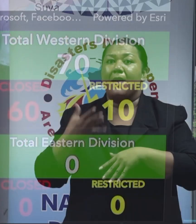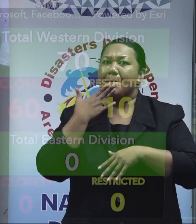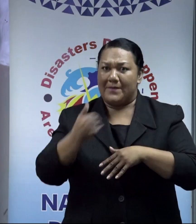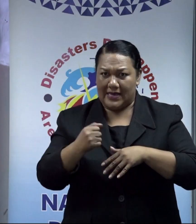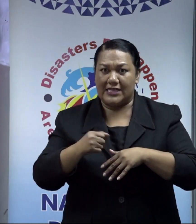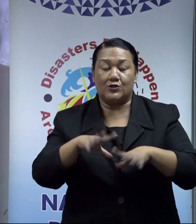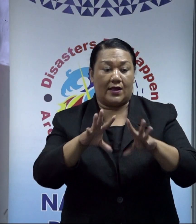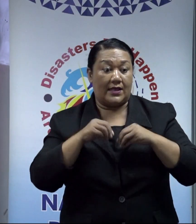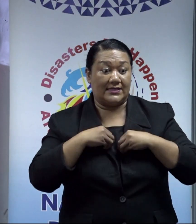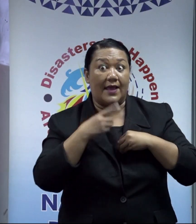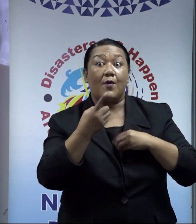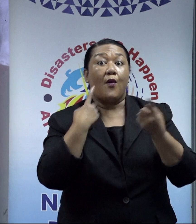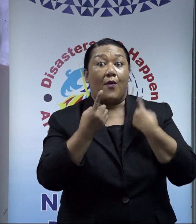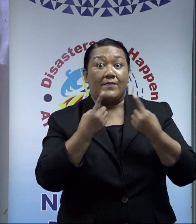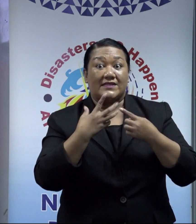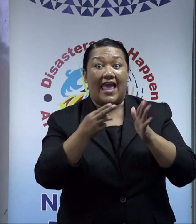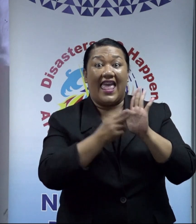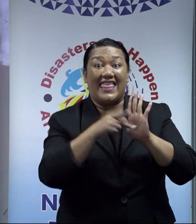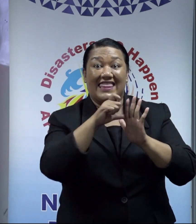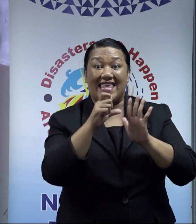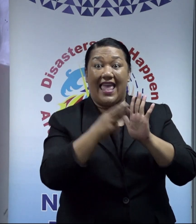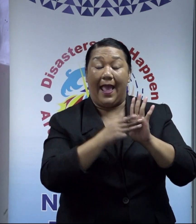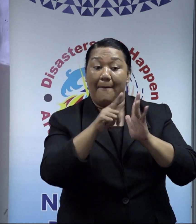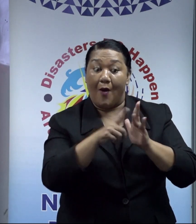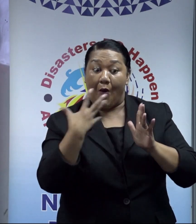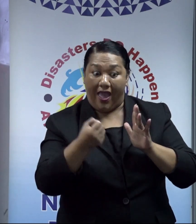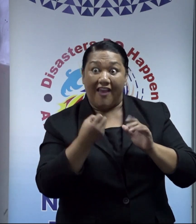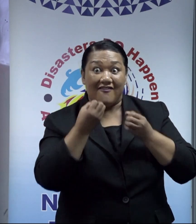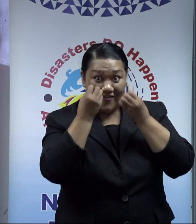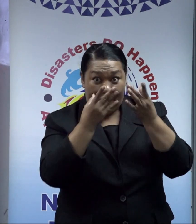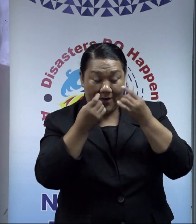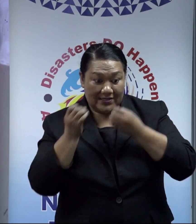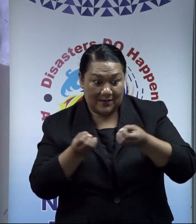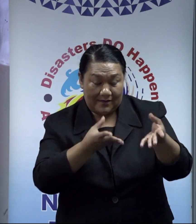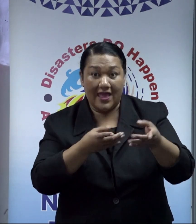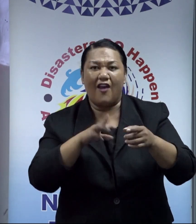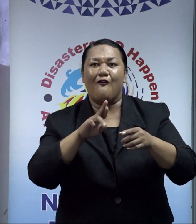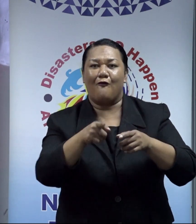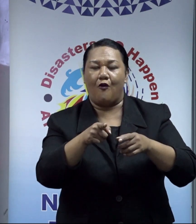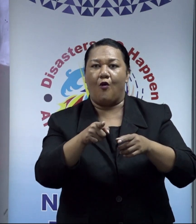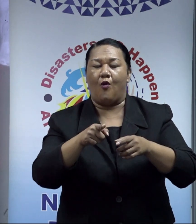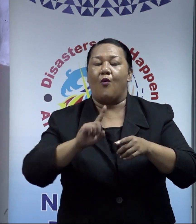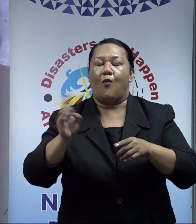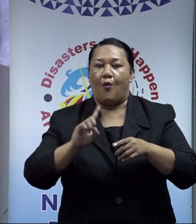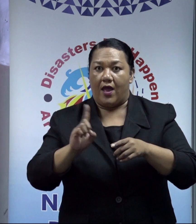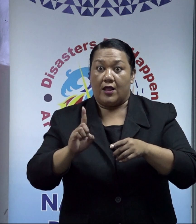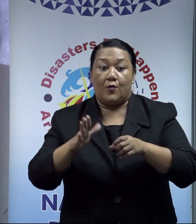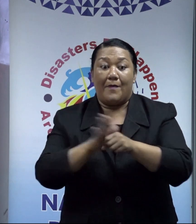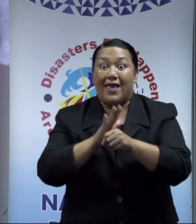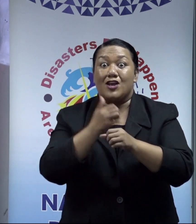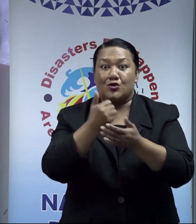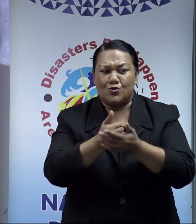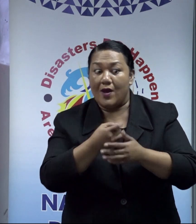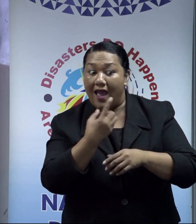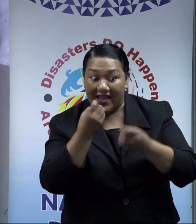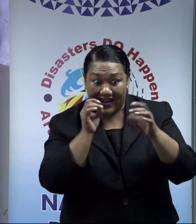the NDMO website should the need be to evacuate earlier today or if not later on this afternoon.